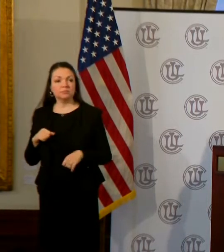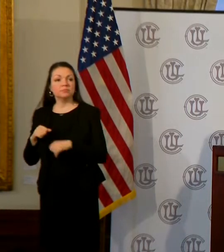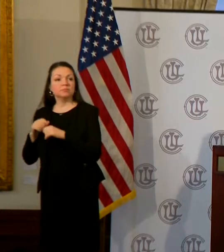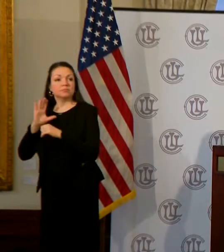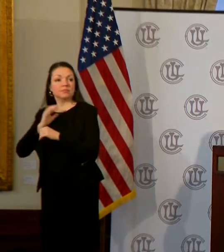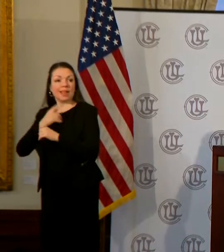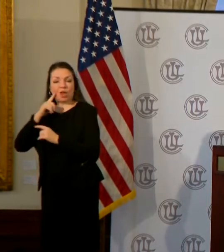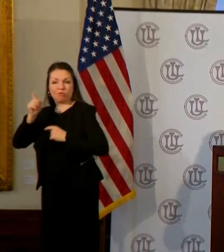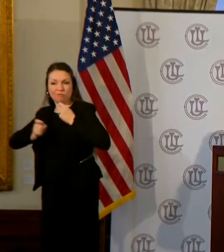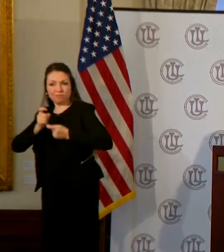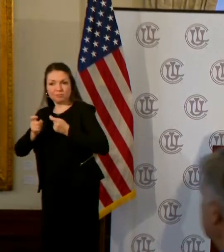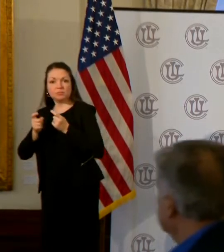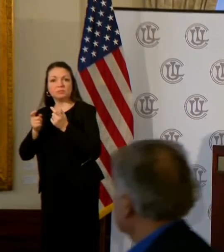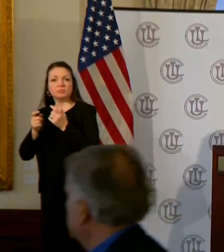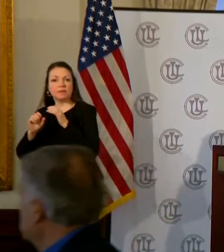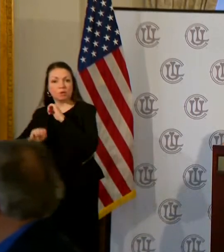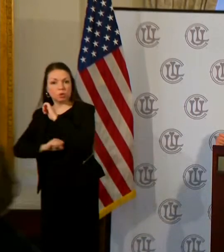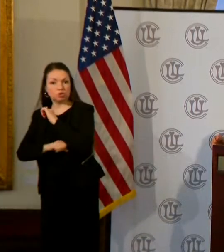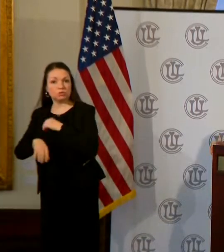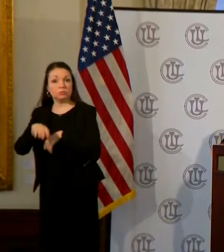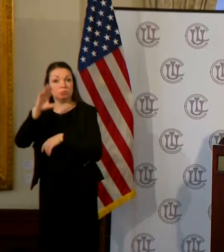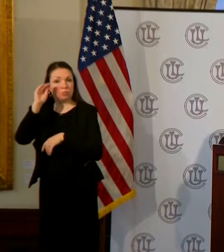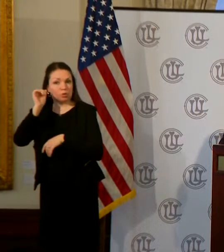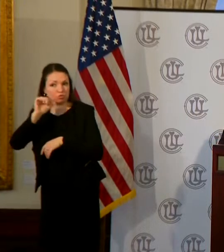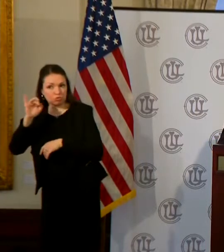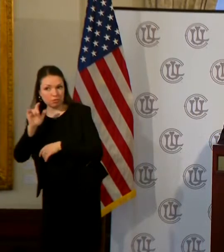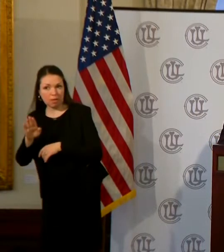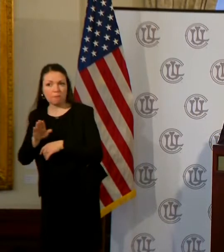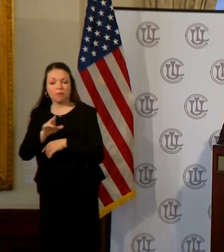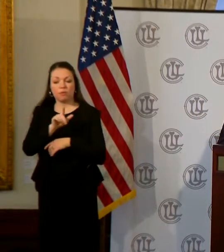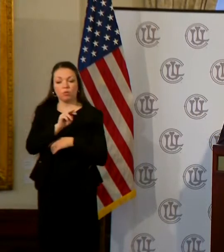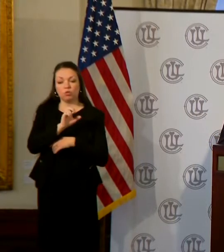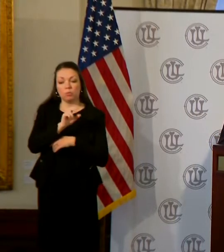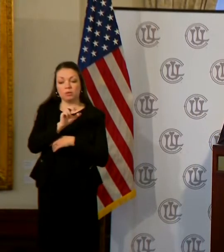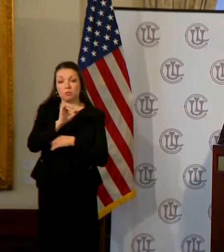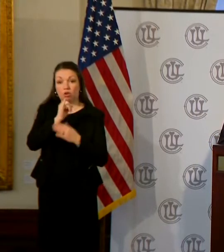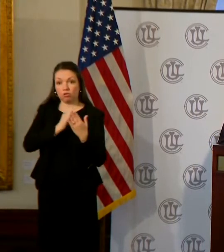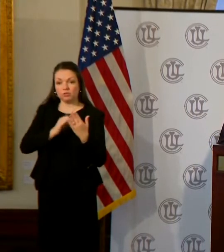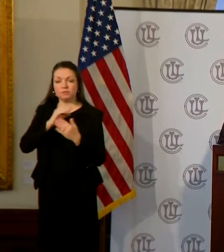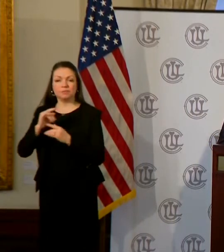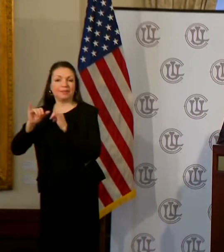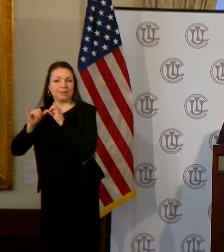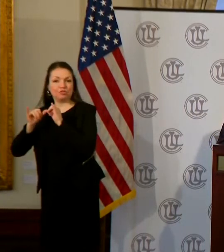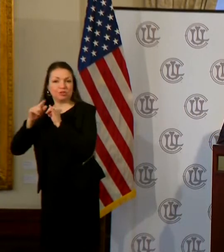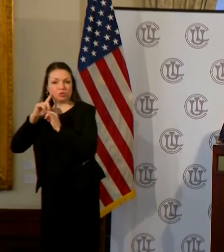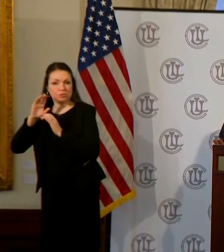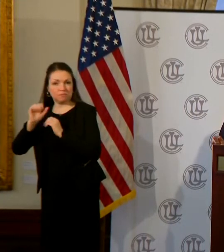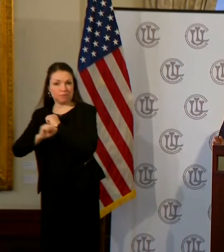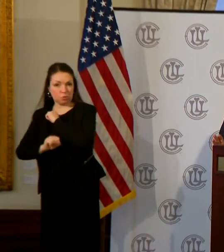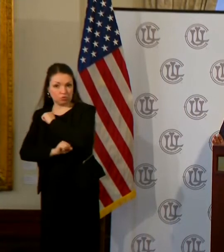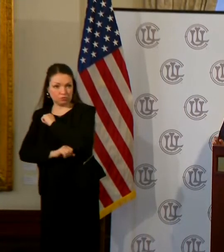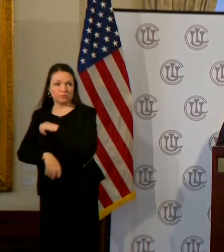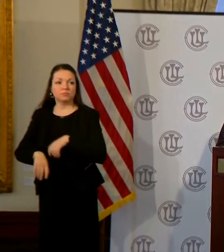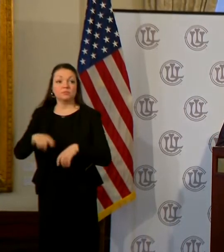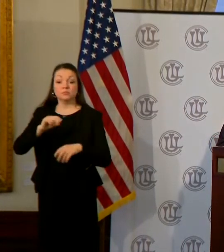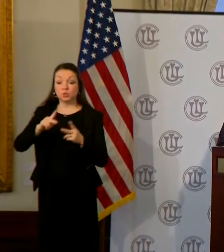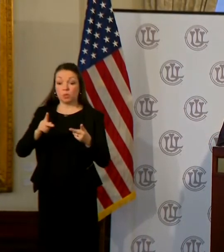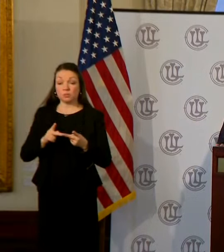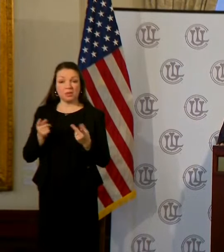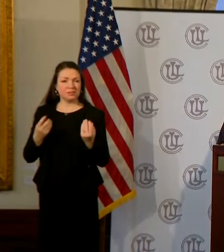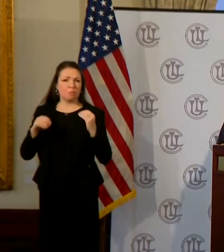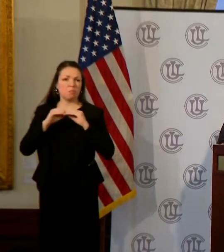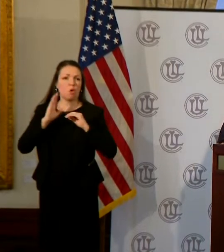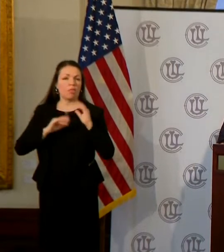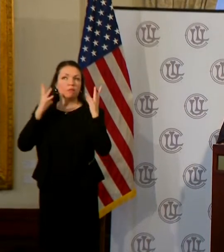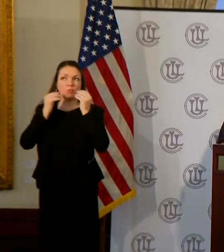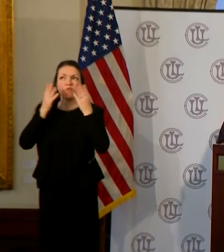foundation, Boys and Girls Club, Lumen Arts Cultural Foundation, and the Engineers Foundation. So this place is much more than just a